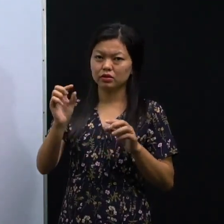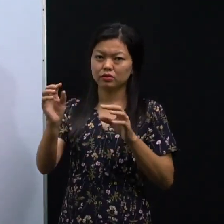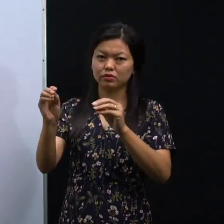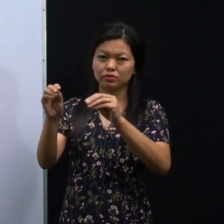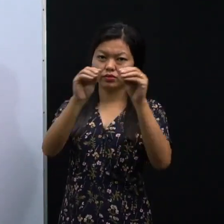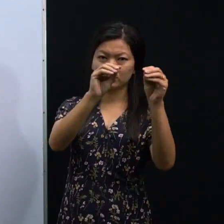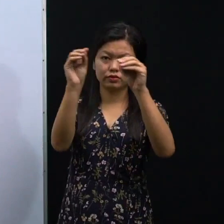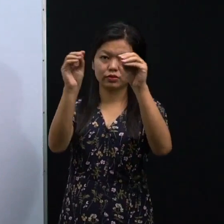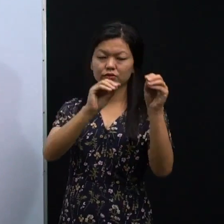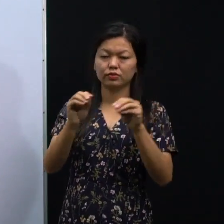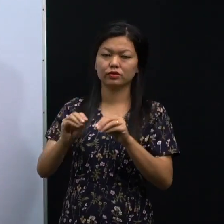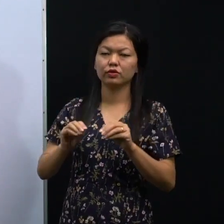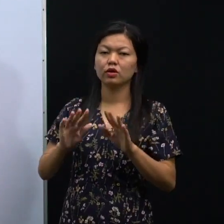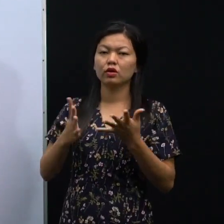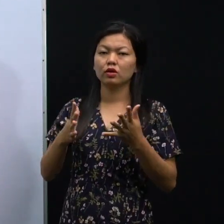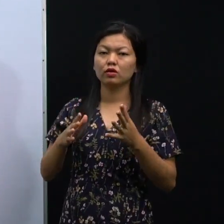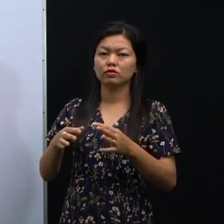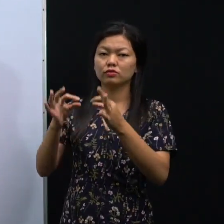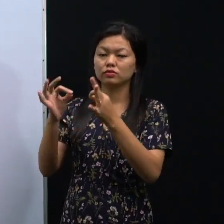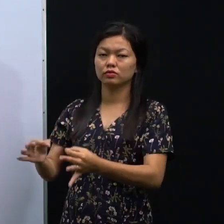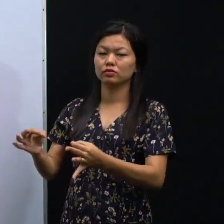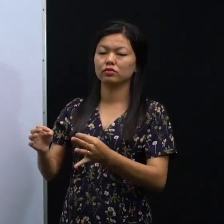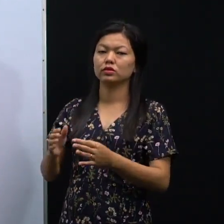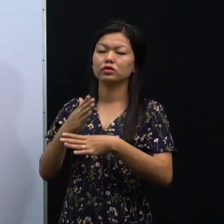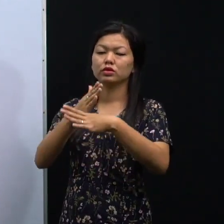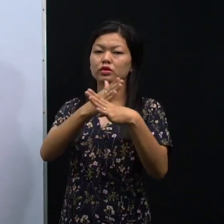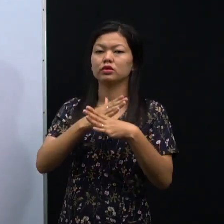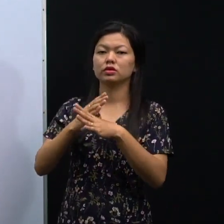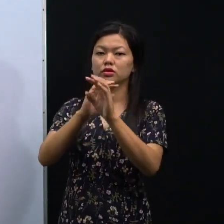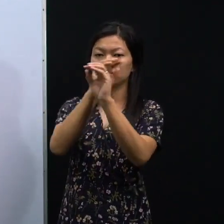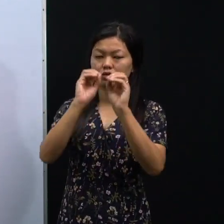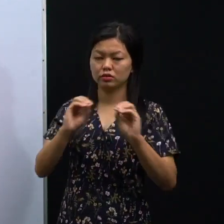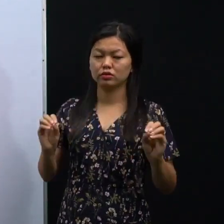important points from the Thomson model of an atom is that